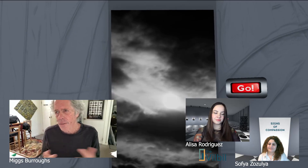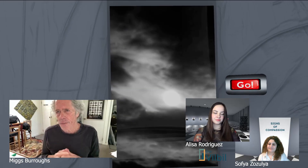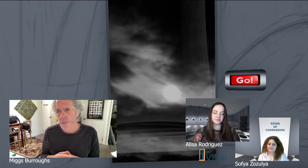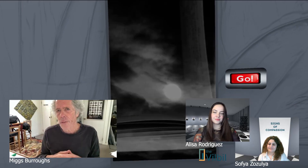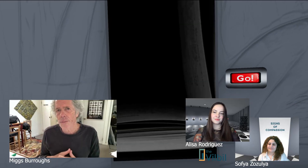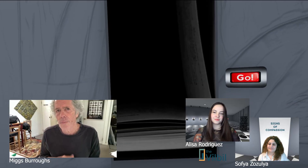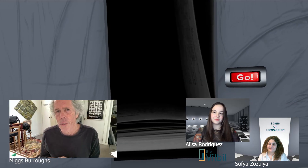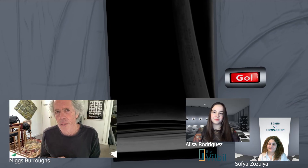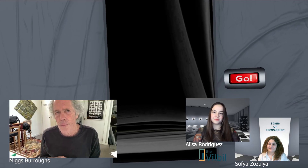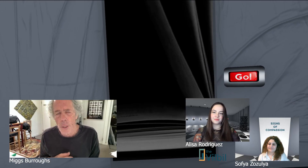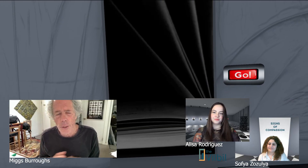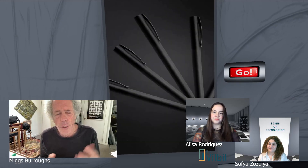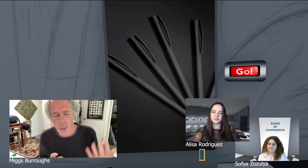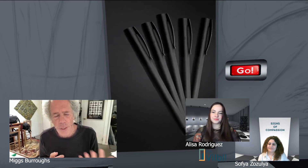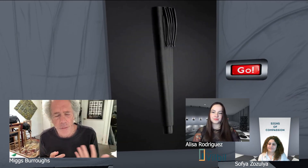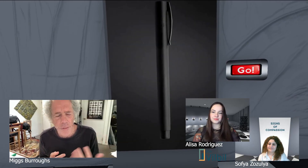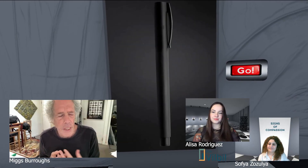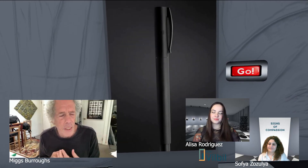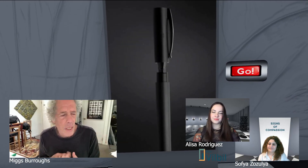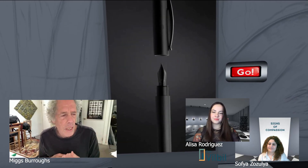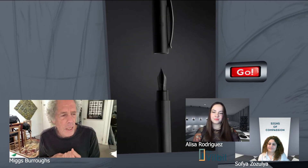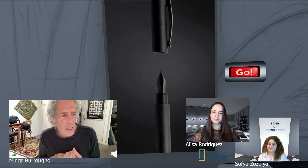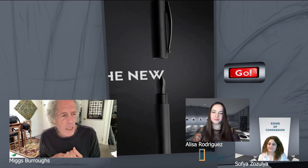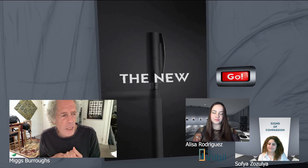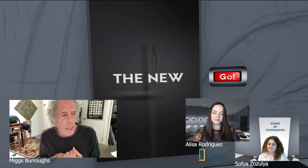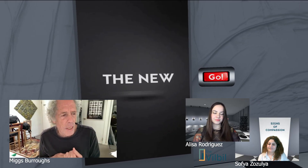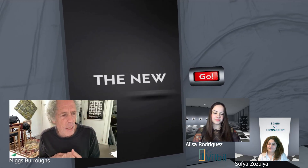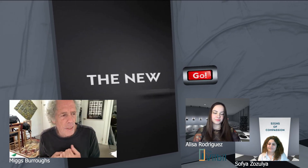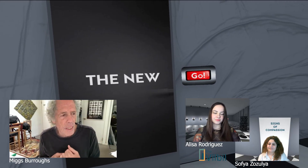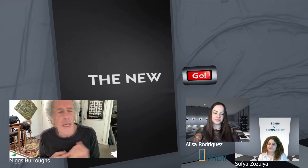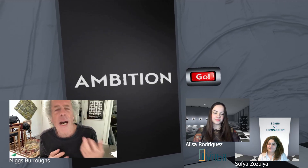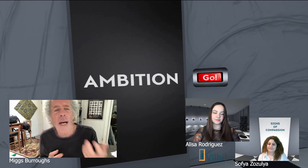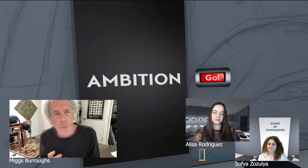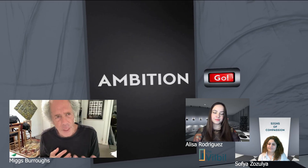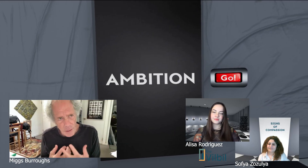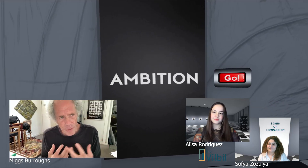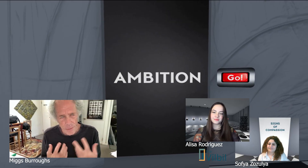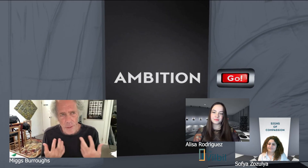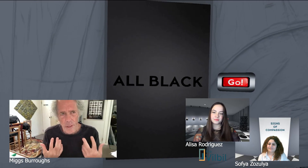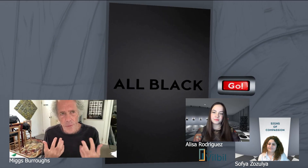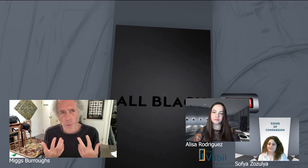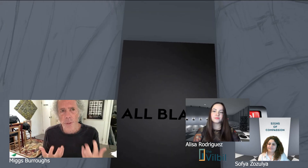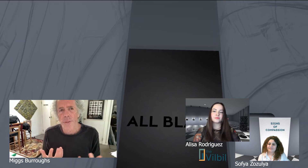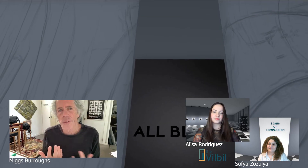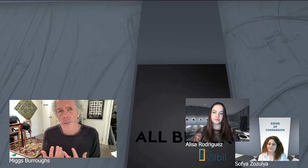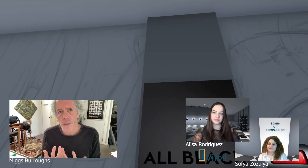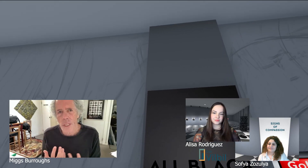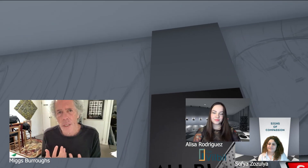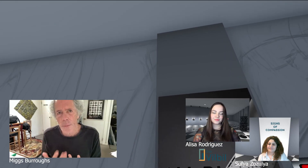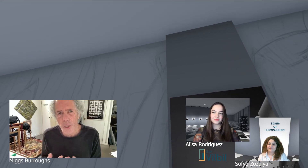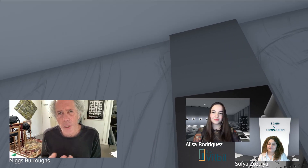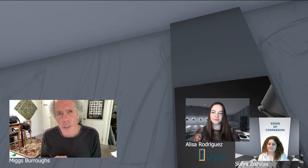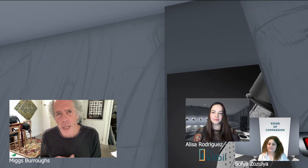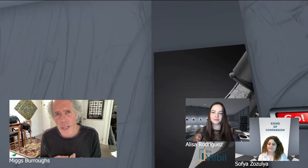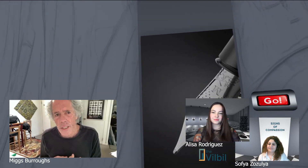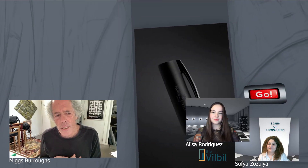of the emotion she conveyed, the economy of words and emotion.